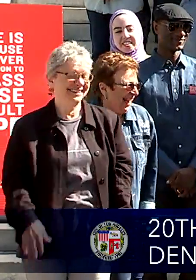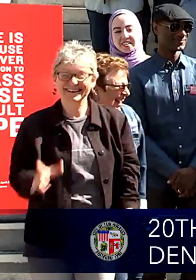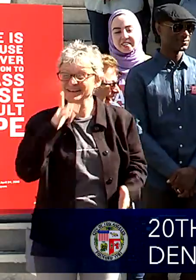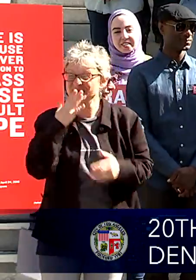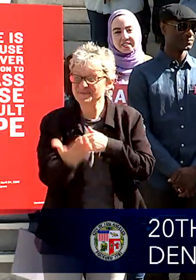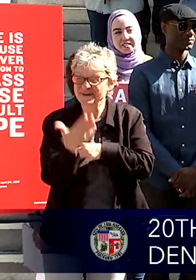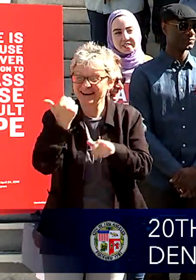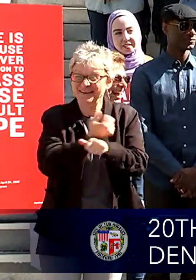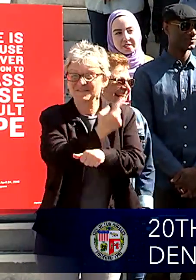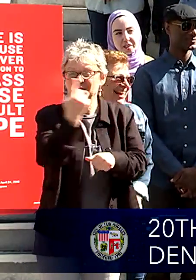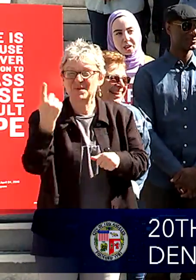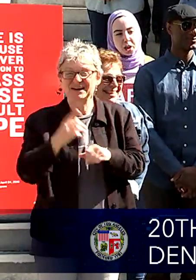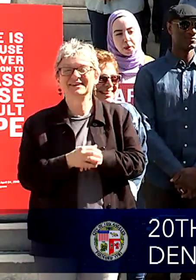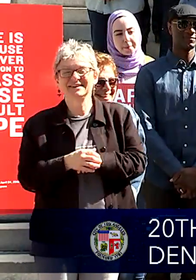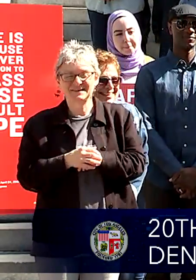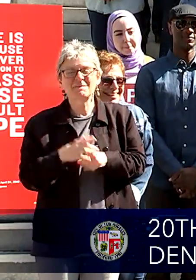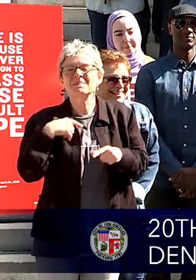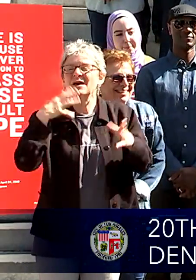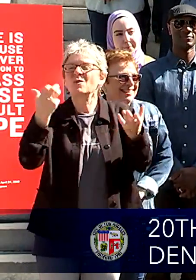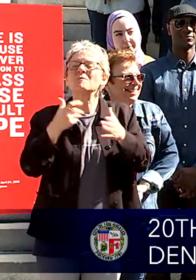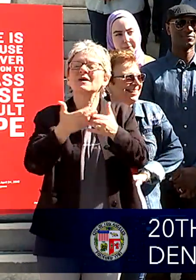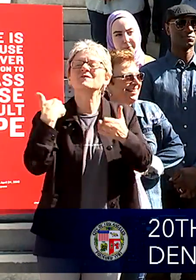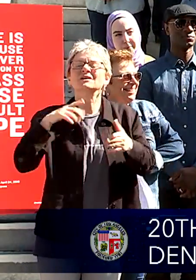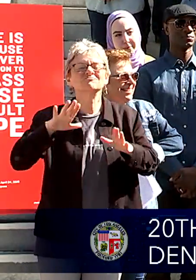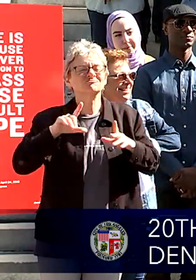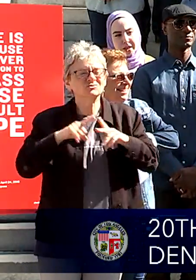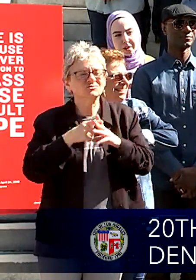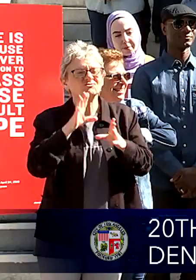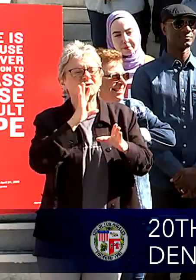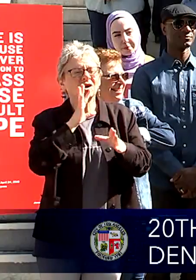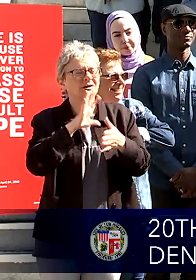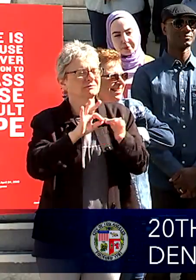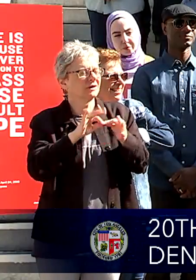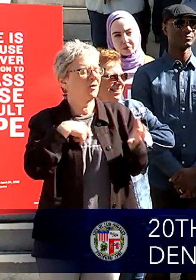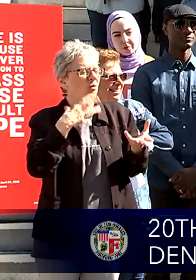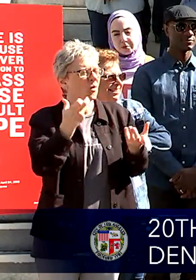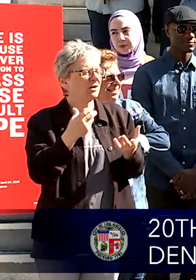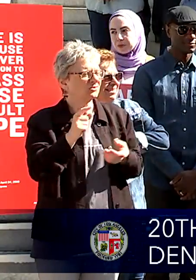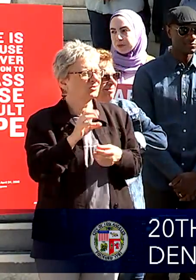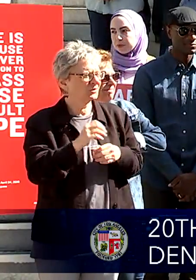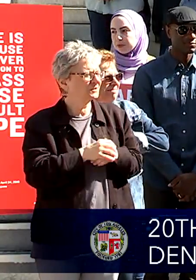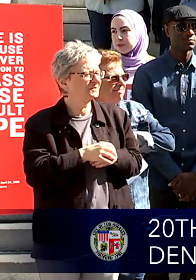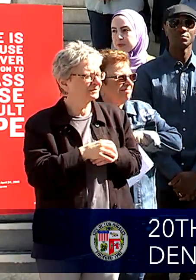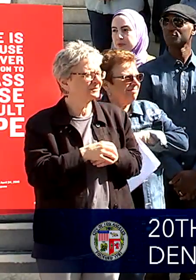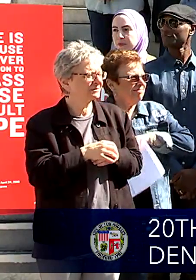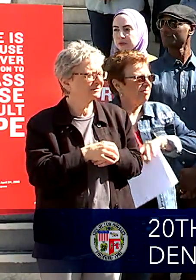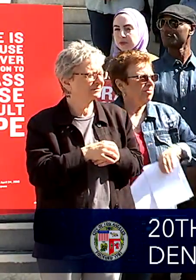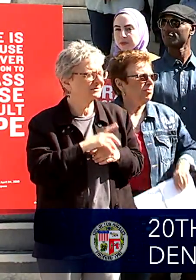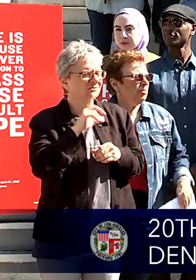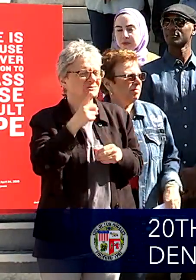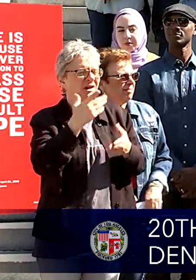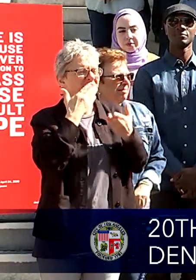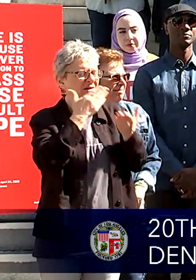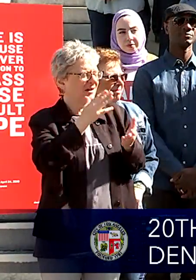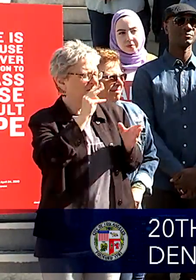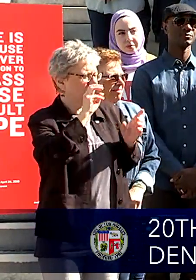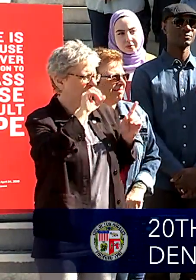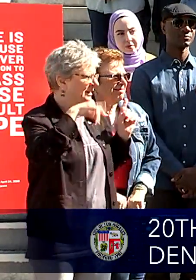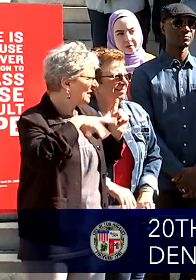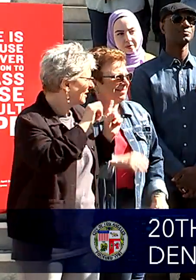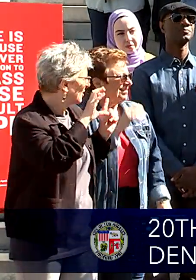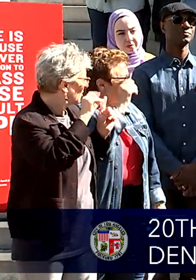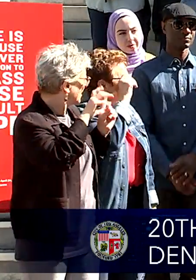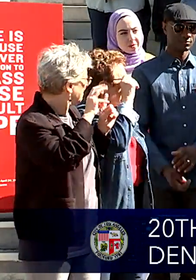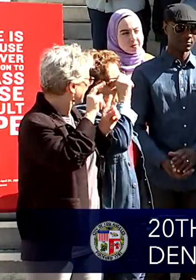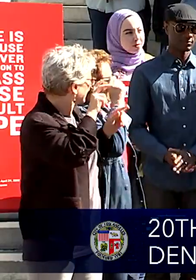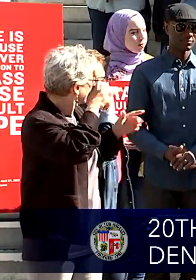Good morning, everybody. Before I go into what I want to say, I want to just thank Monique Coleman. She's